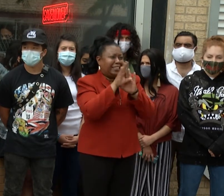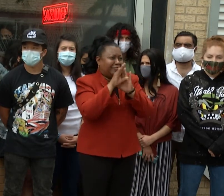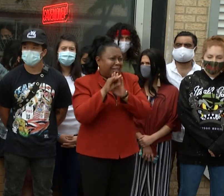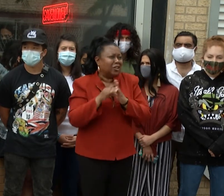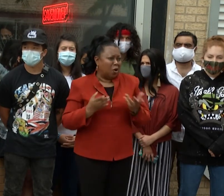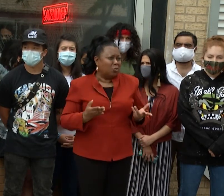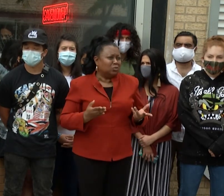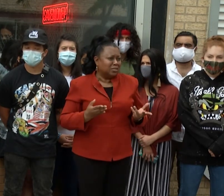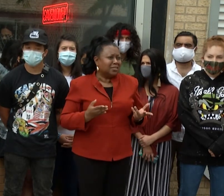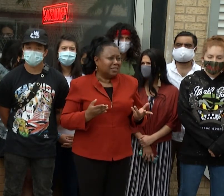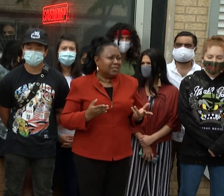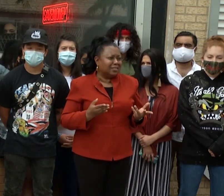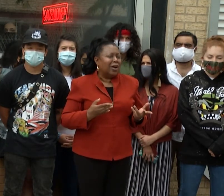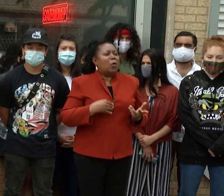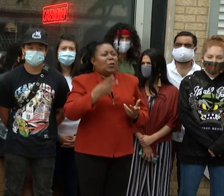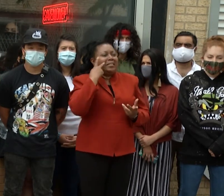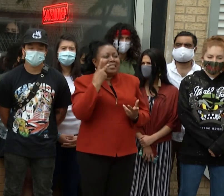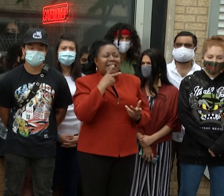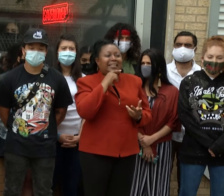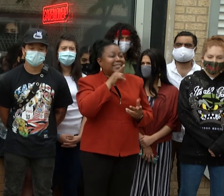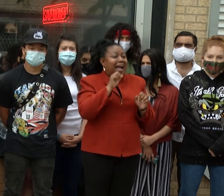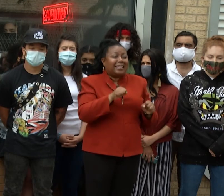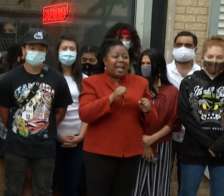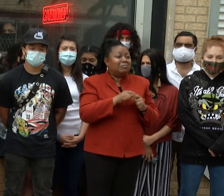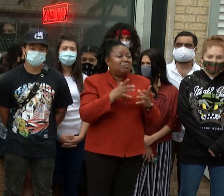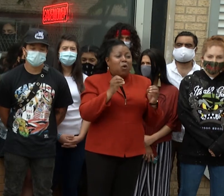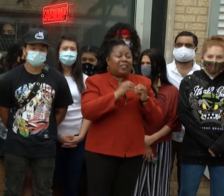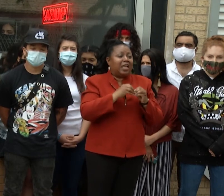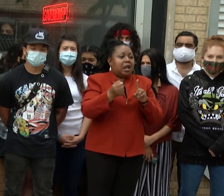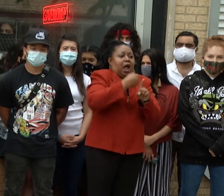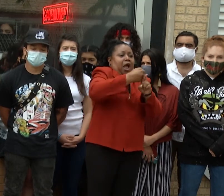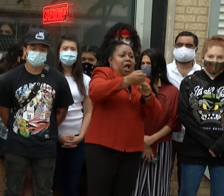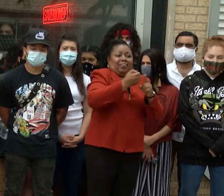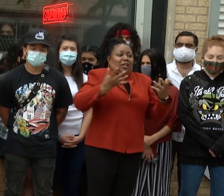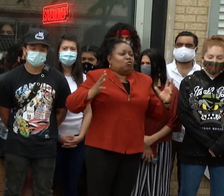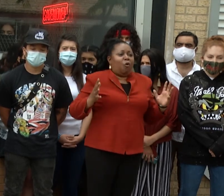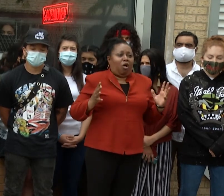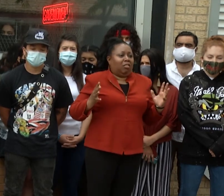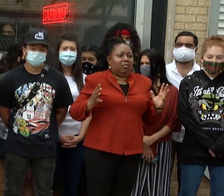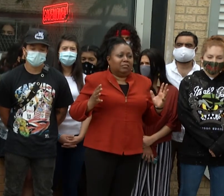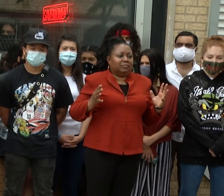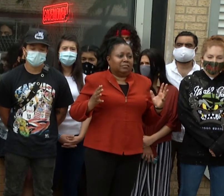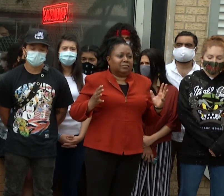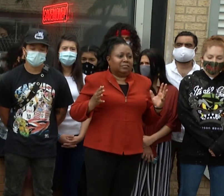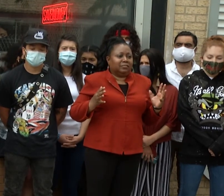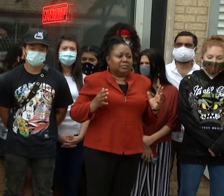videos. We see they're not capable of much more than brutality.